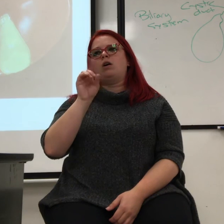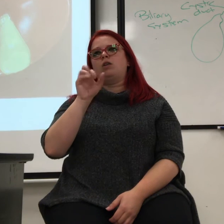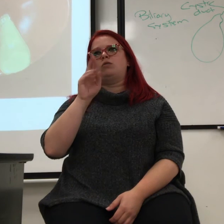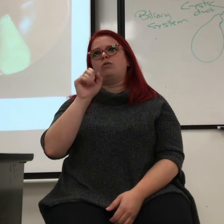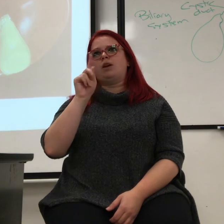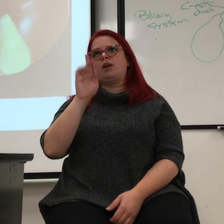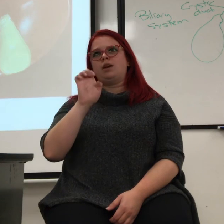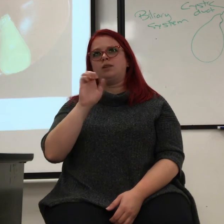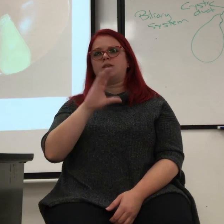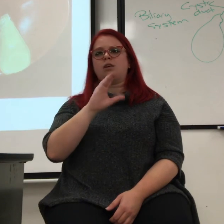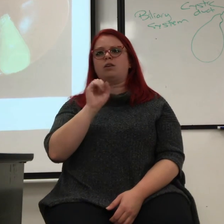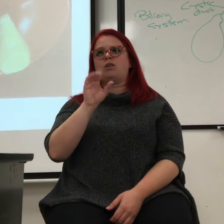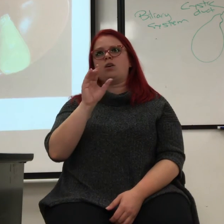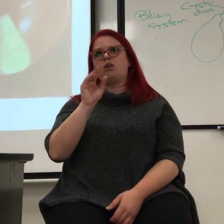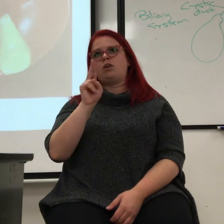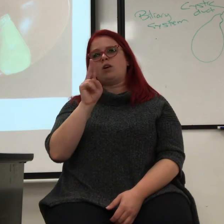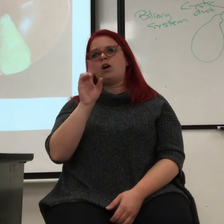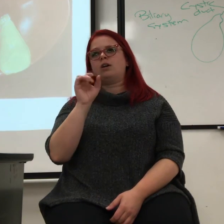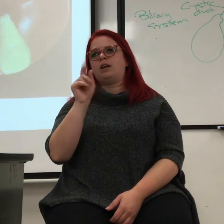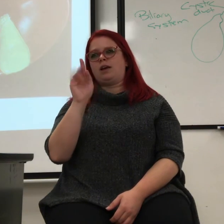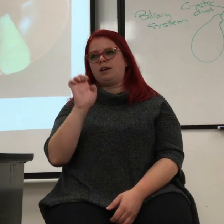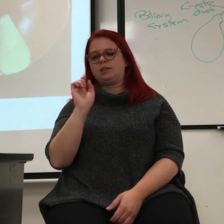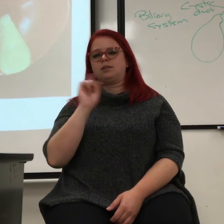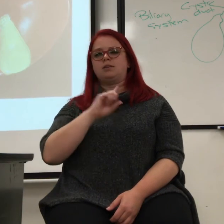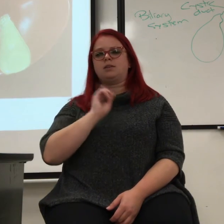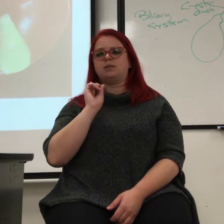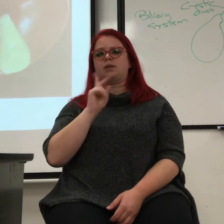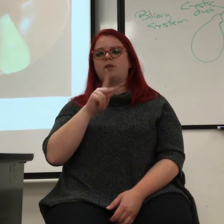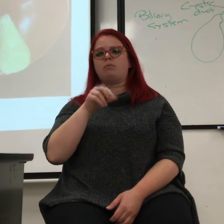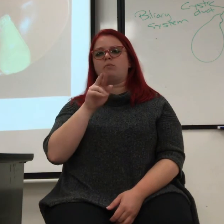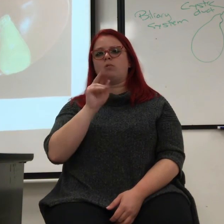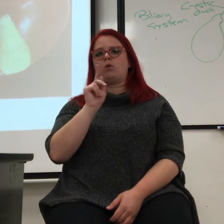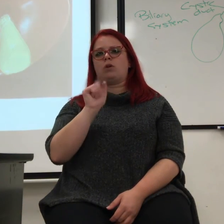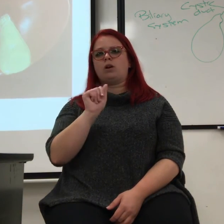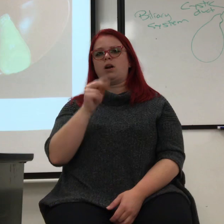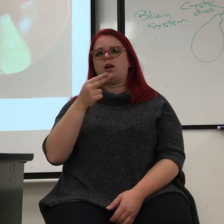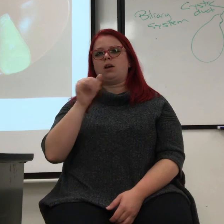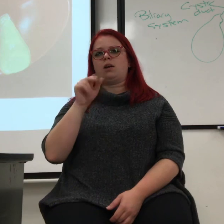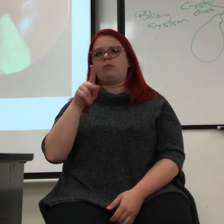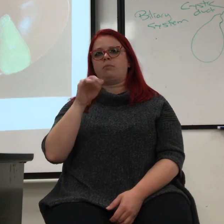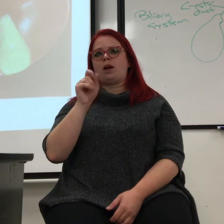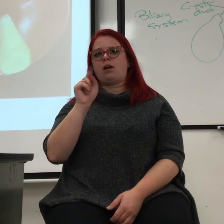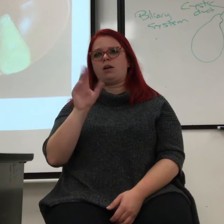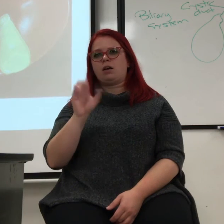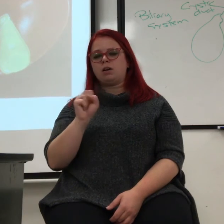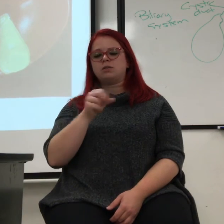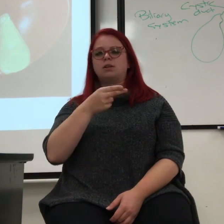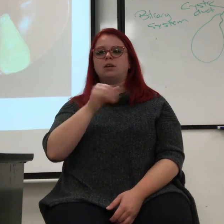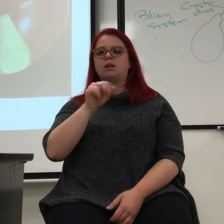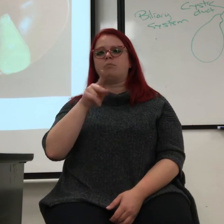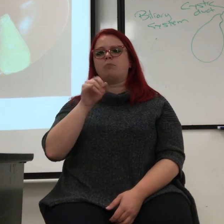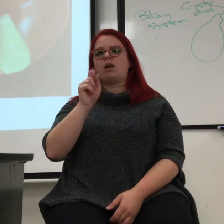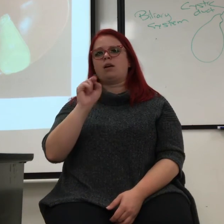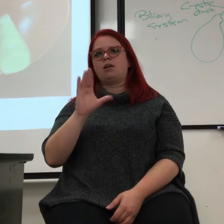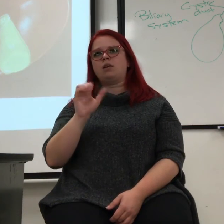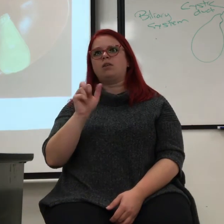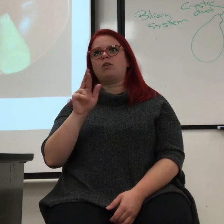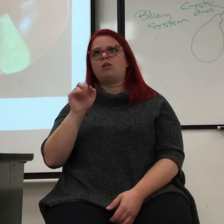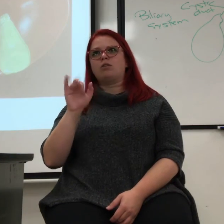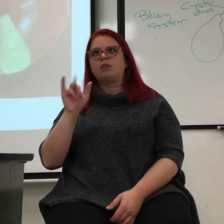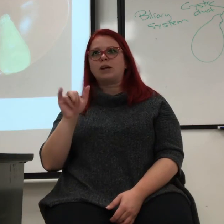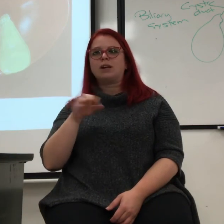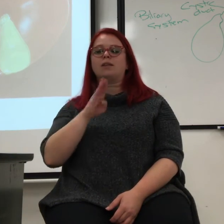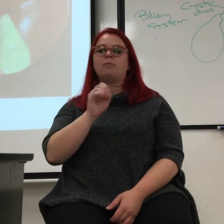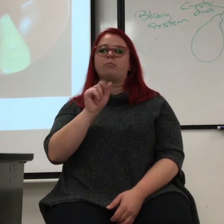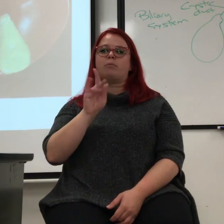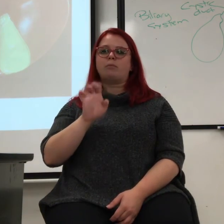lobe. Here's the porta hepatis. There's the portal vein, there's the hepatic artery, there's the bile duct. So if you know your biliary system,